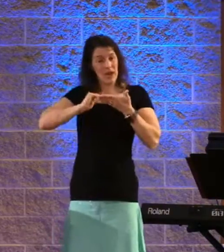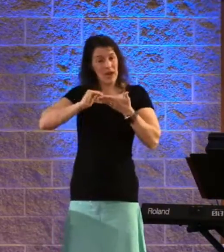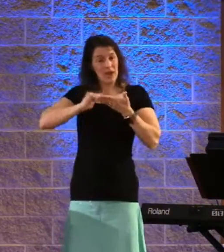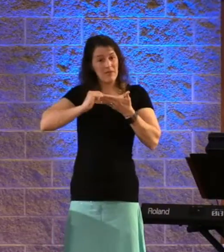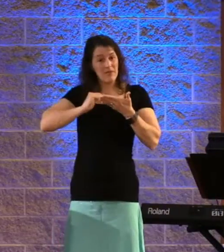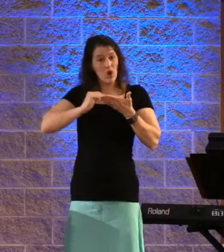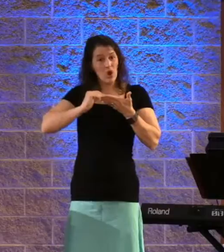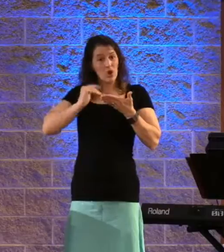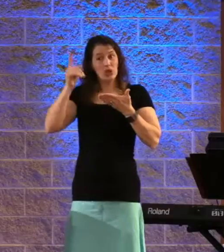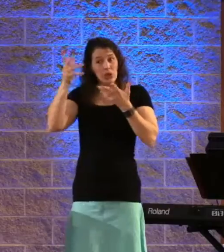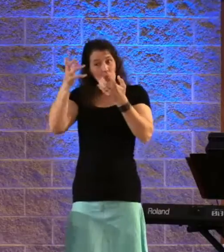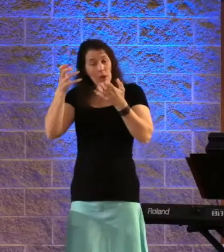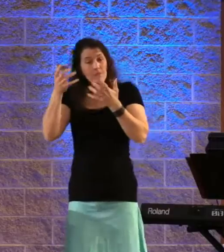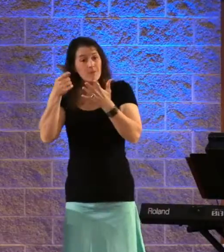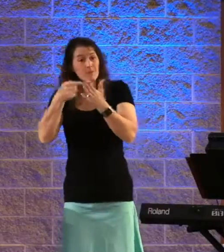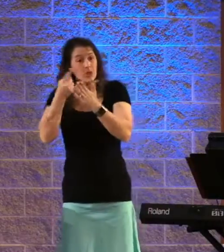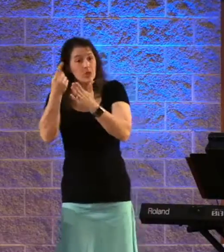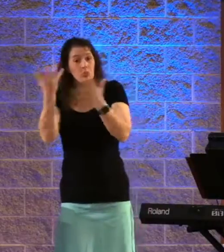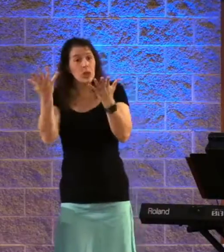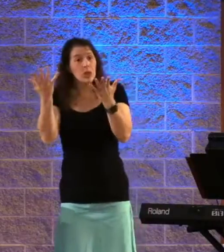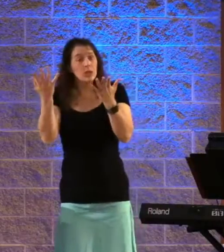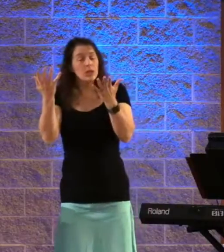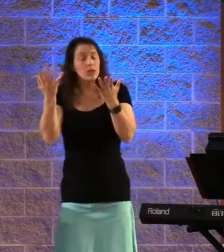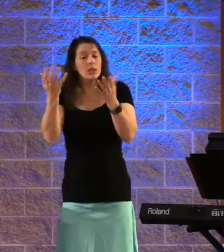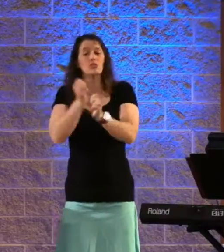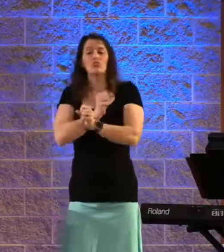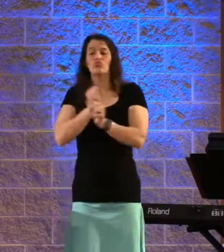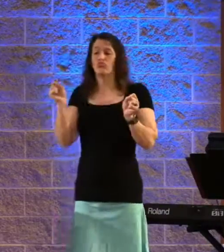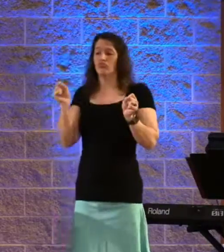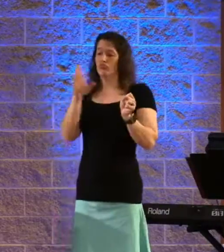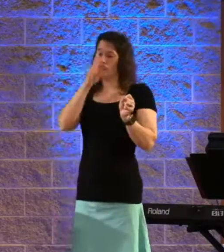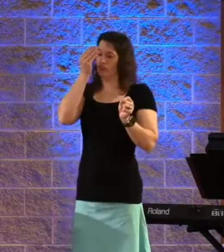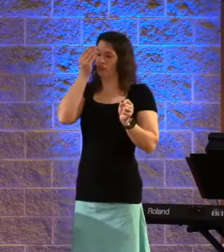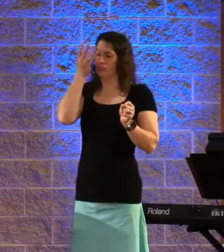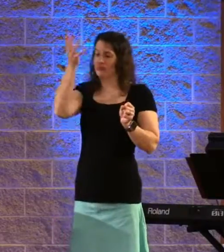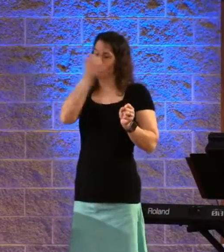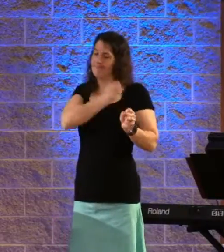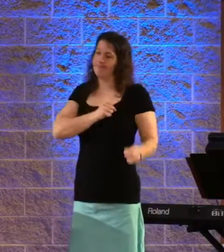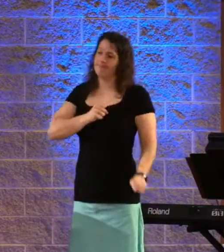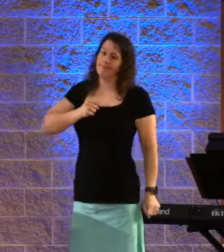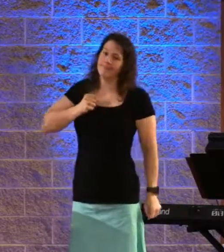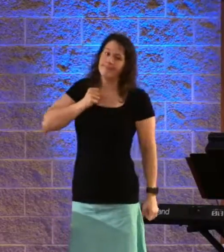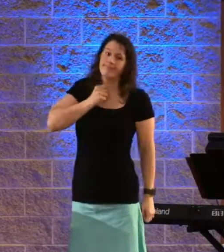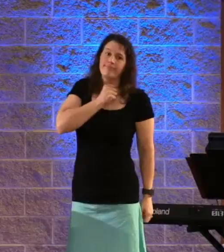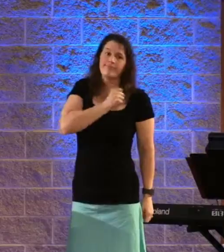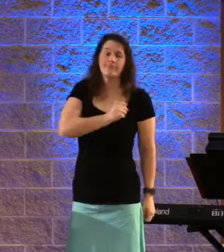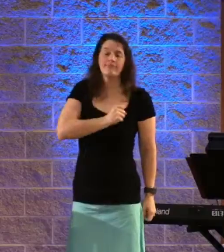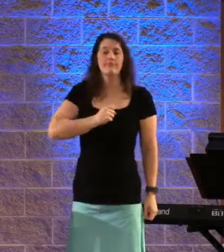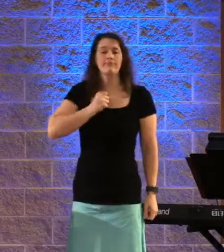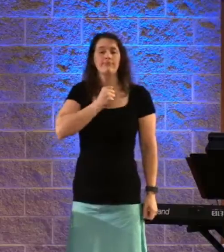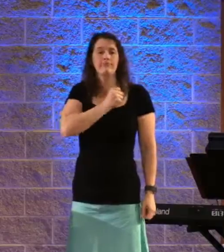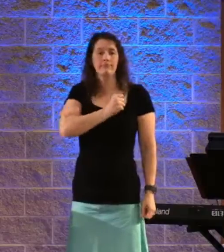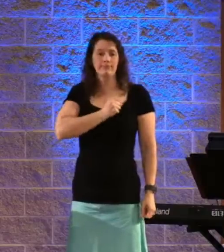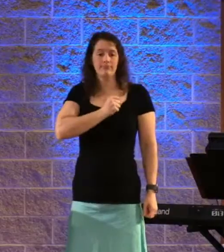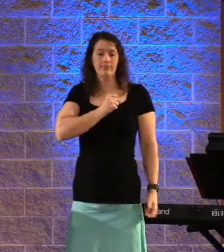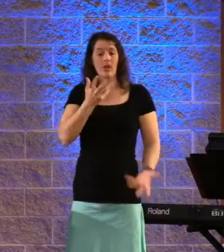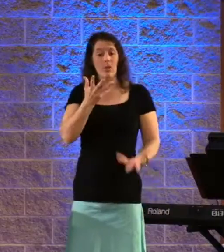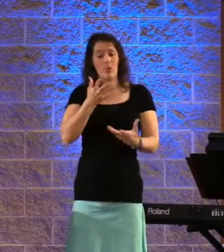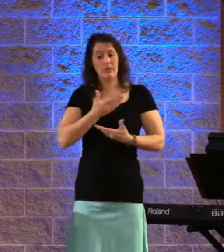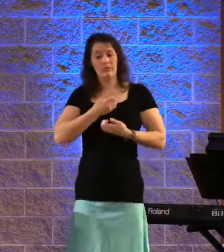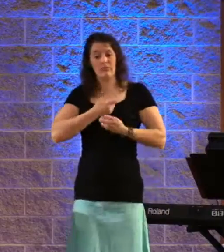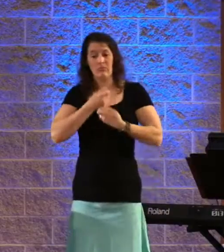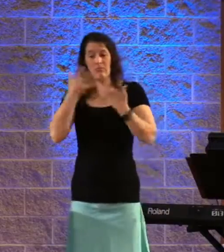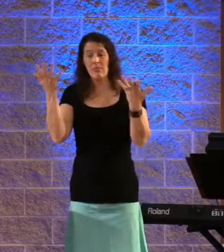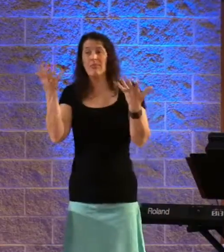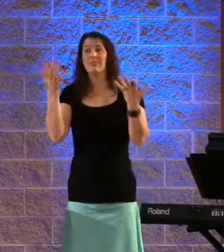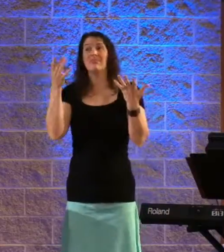first? He wants us to repent. He wants us to have repented. He wants us to admit